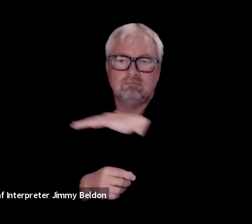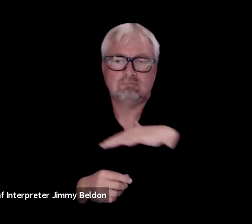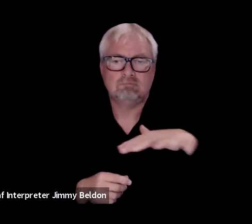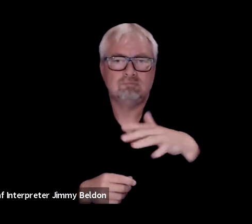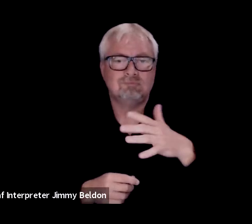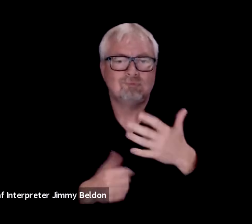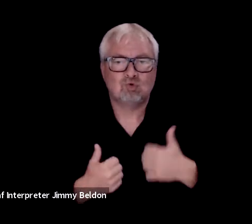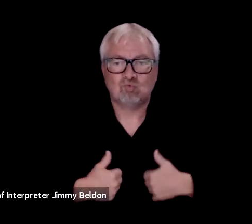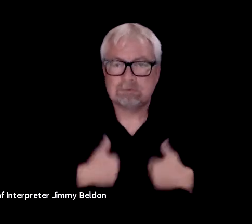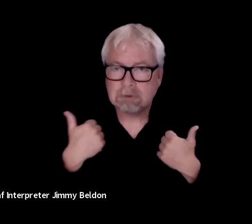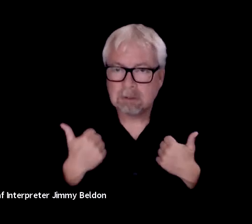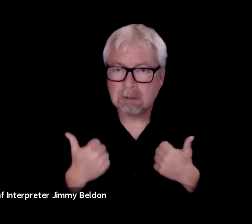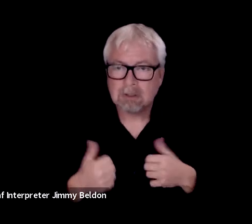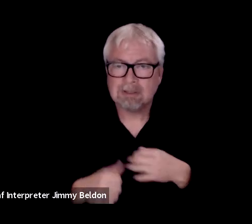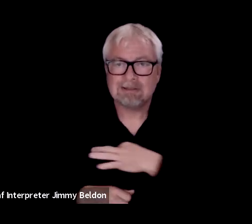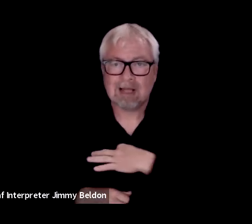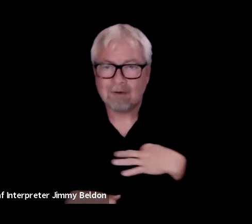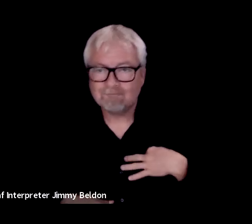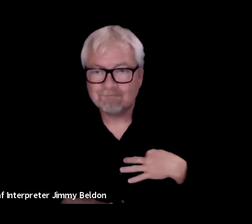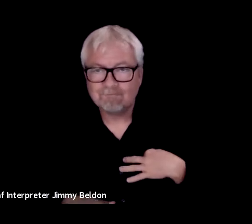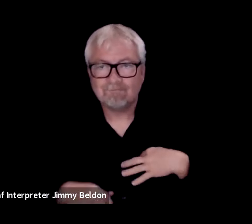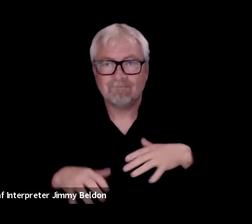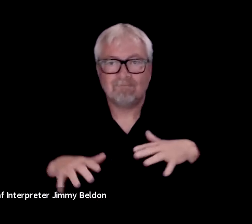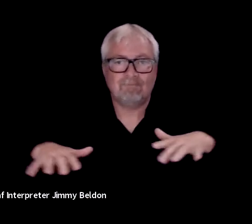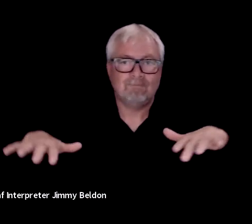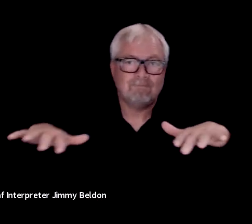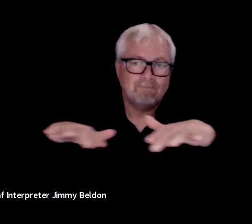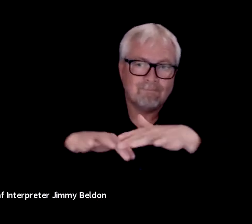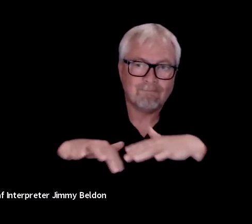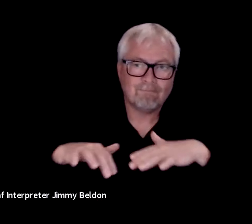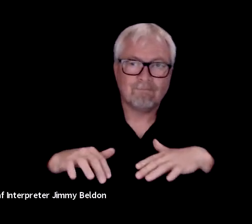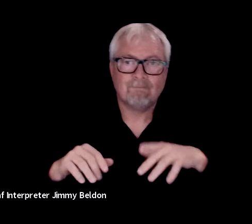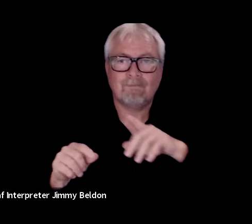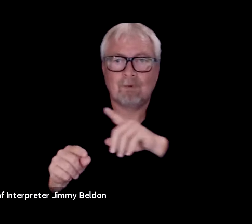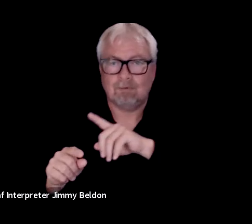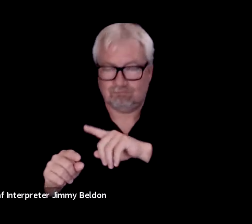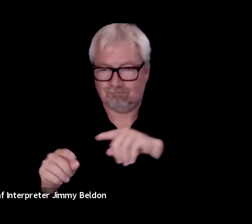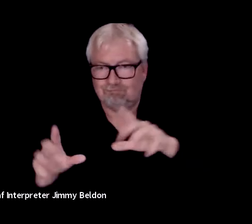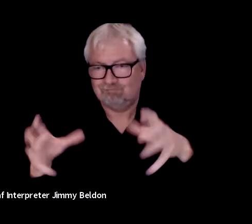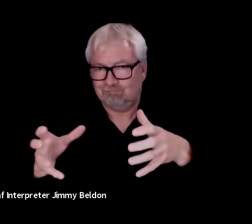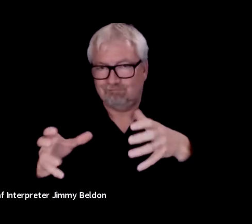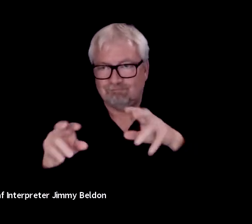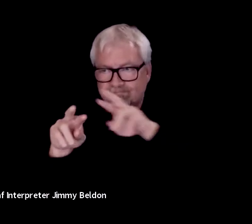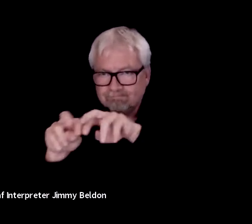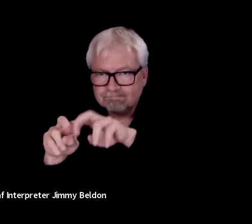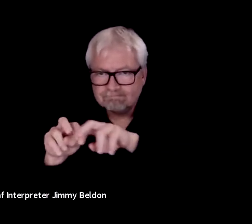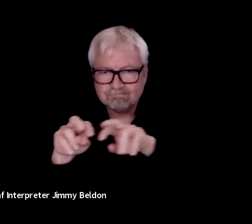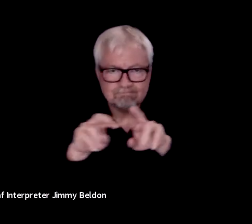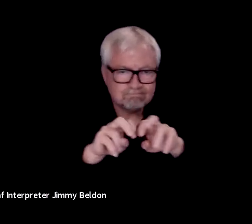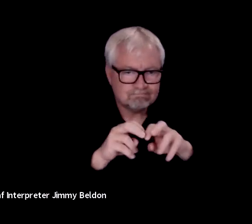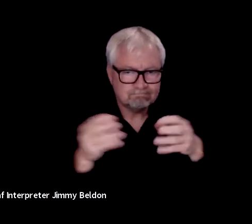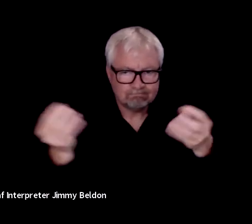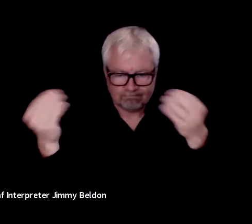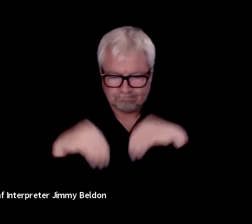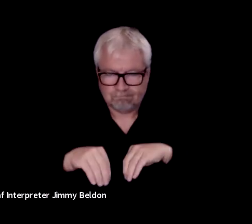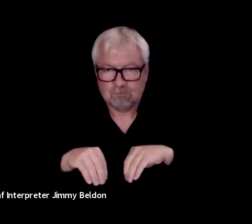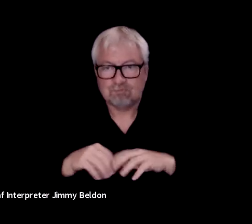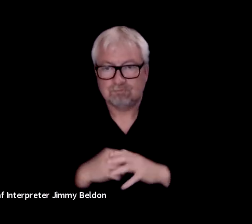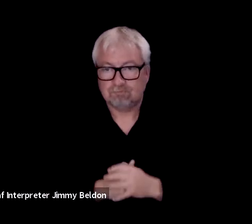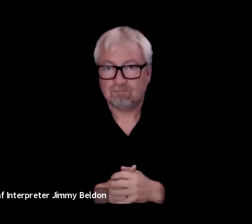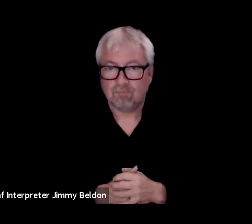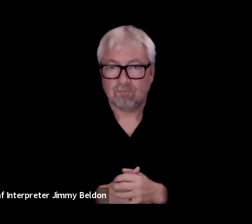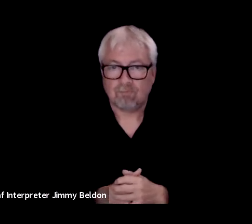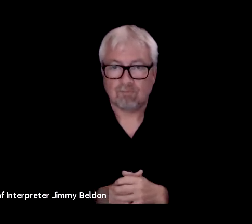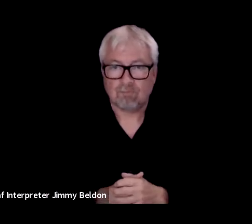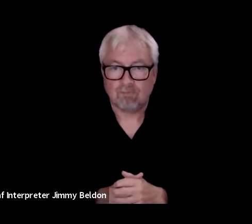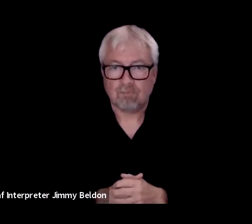as residents in long-term care, but all of the deaths were related to residents. And these cases and deaths occurred throughout the last 18 months. So they